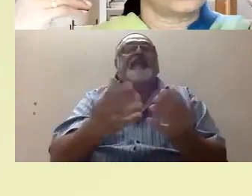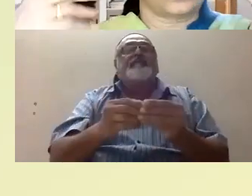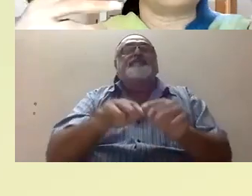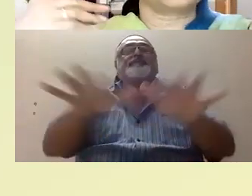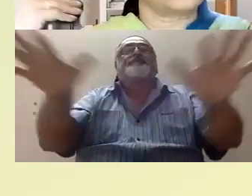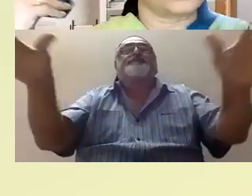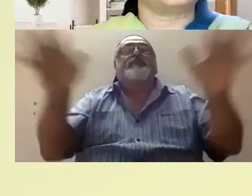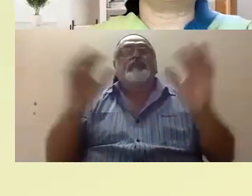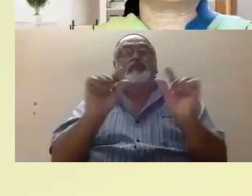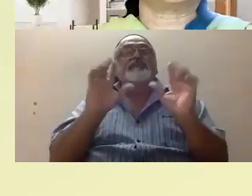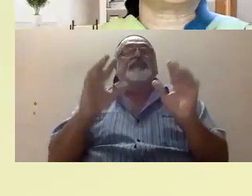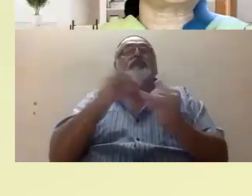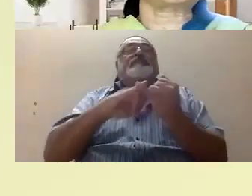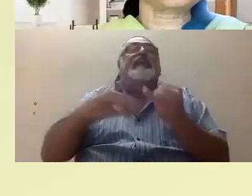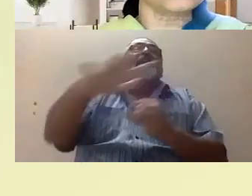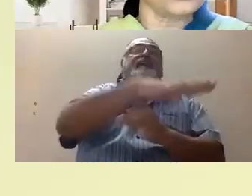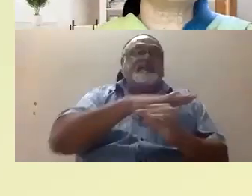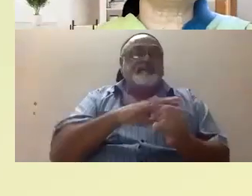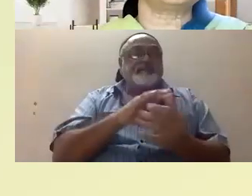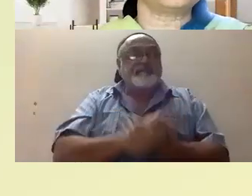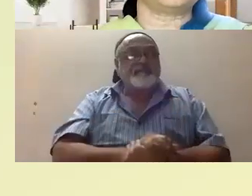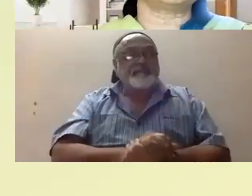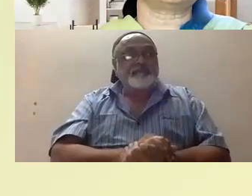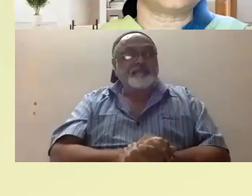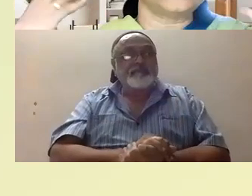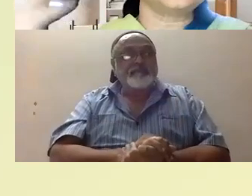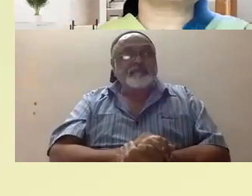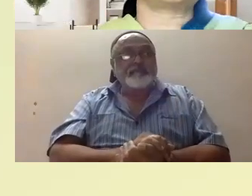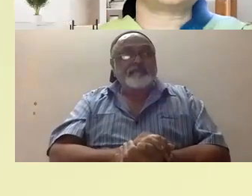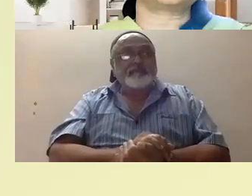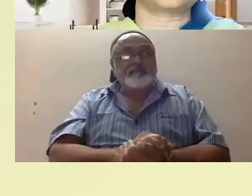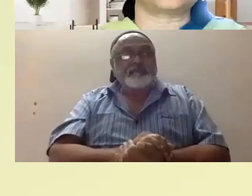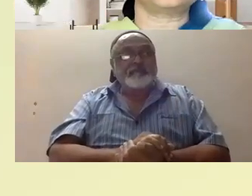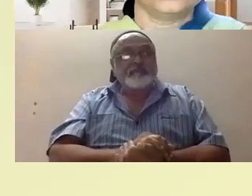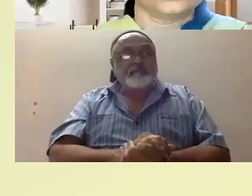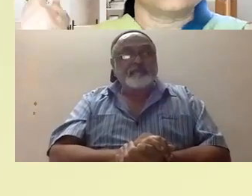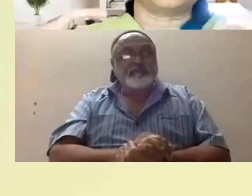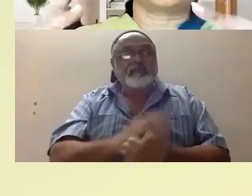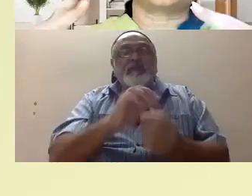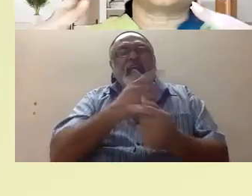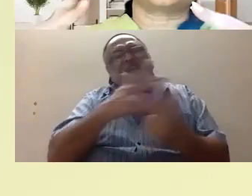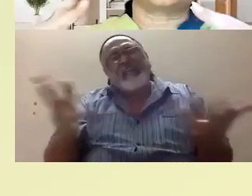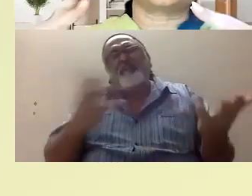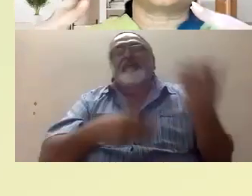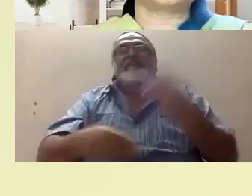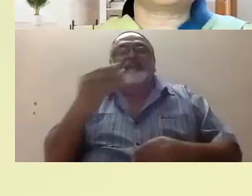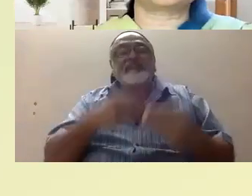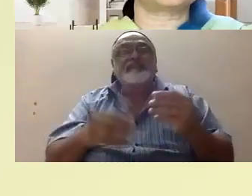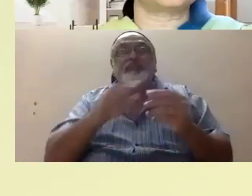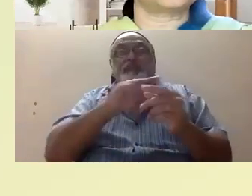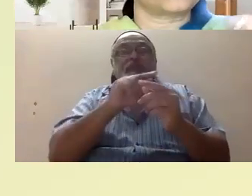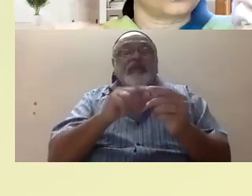which happens for any entrepreneurial venture. One needs to understand the basic